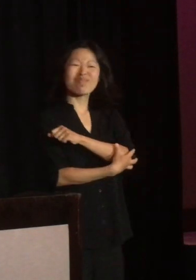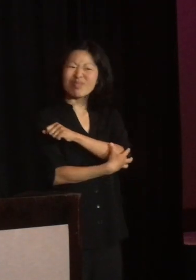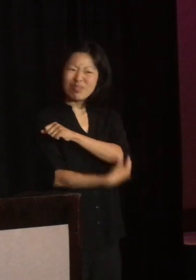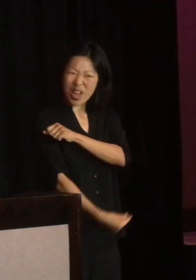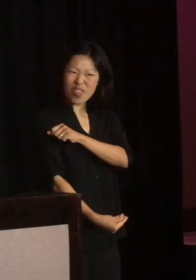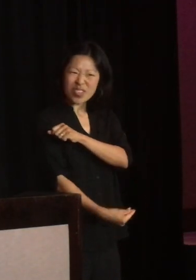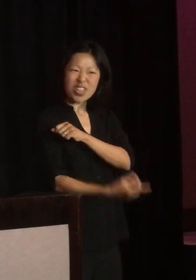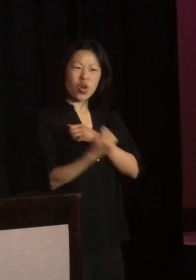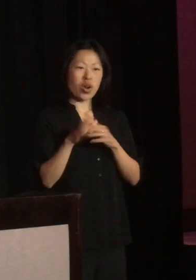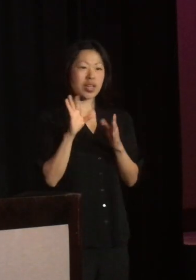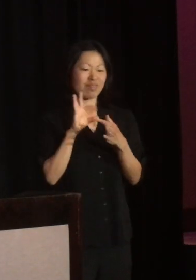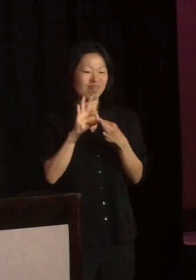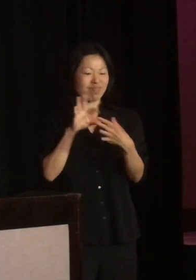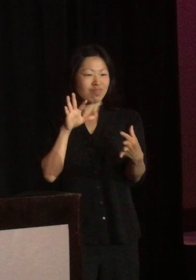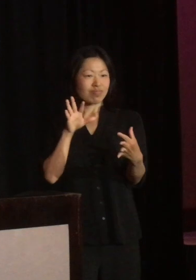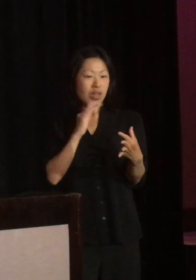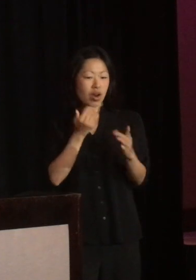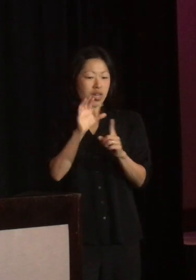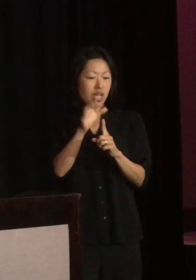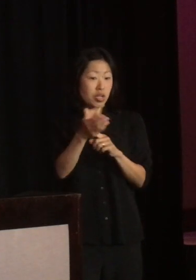culture and birth origins.